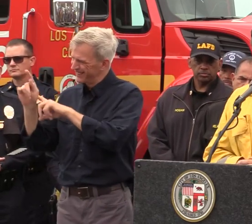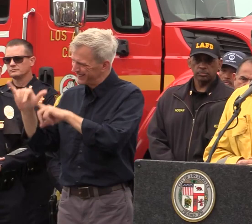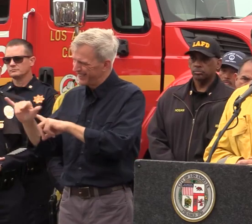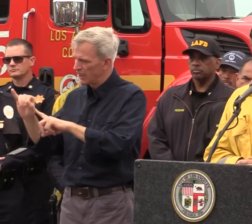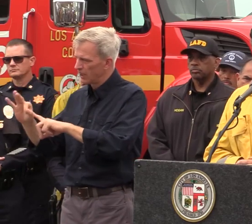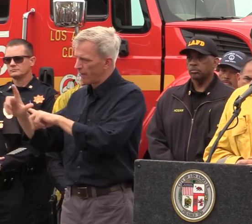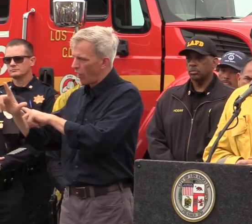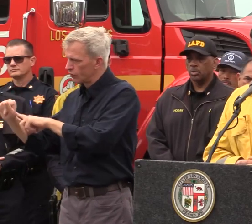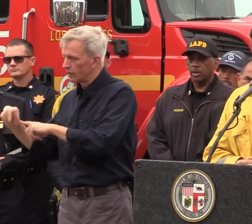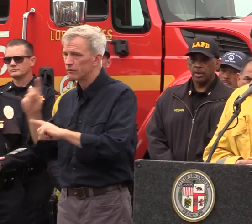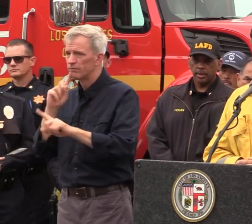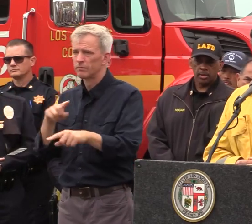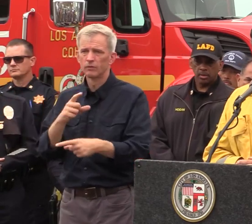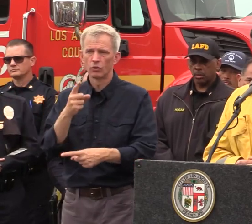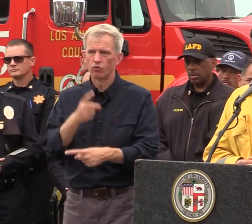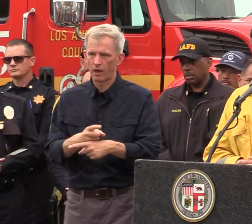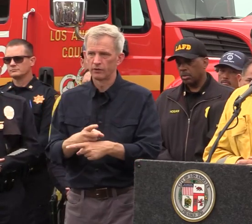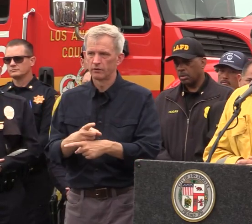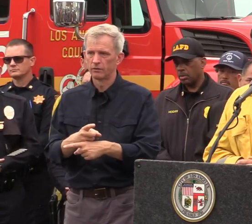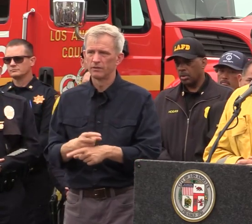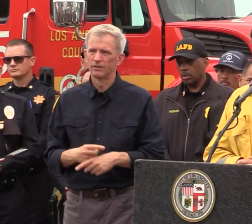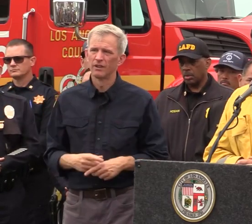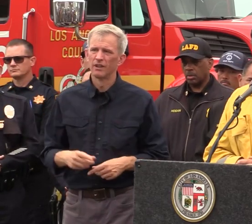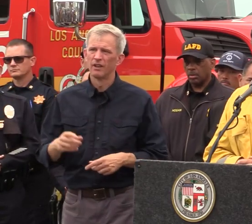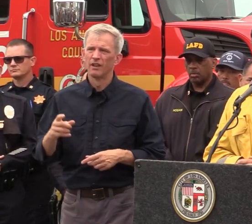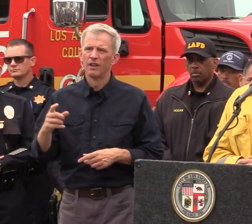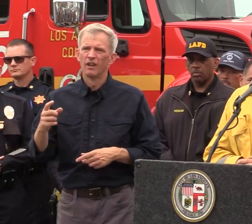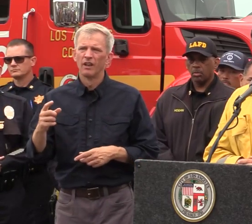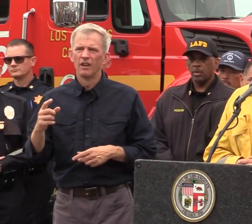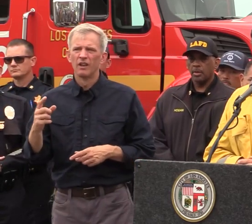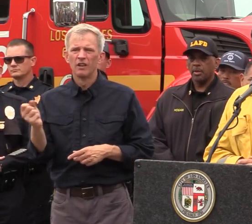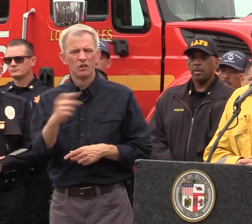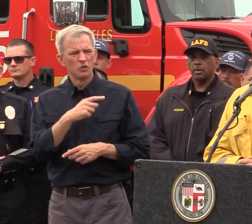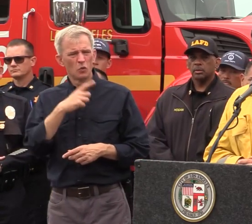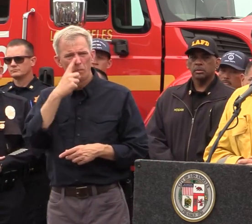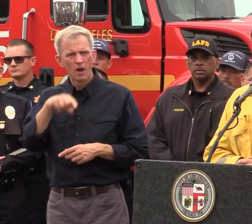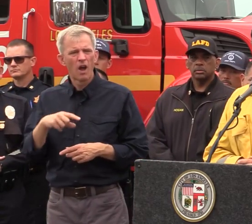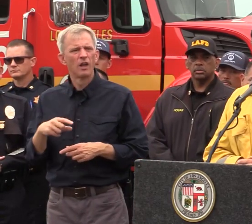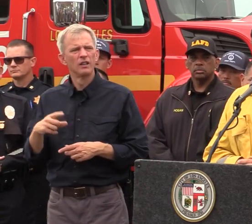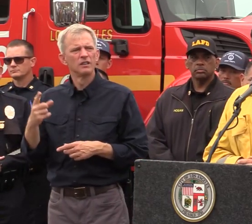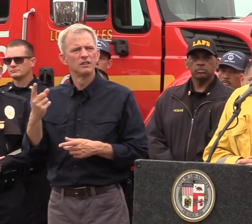Correct. Can you talk about what signs you guys saw on Friday night and Saturday?